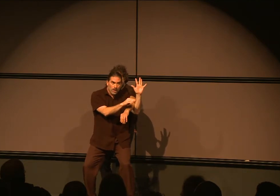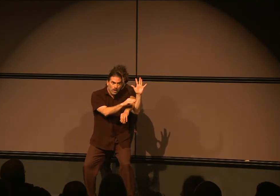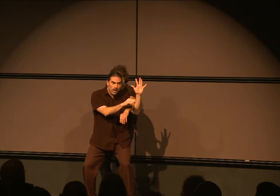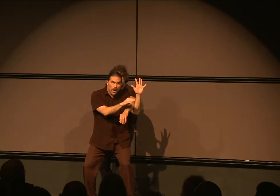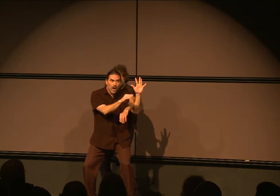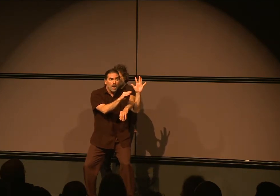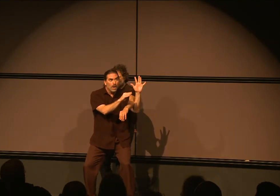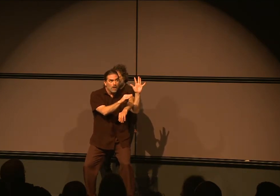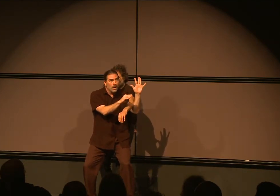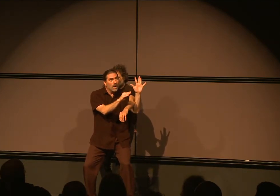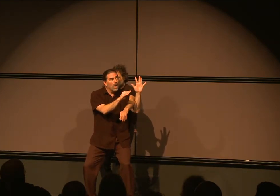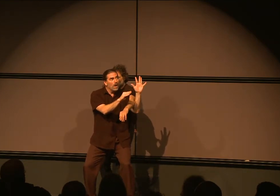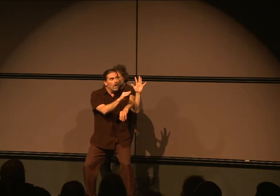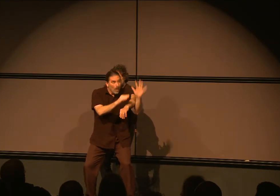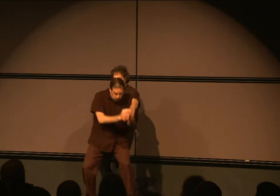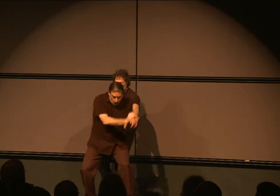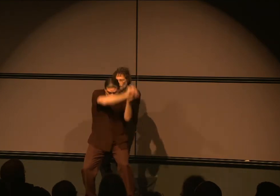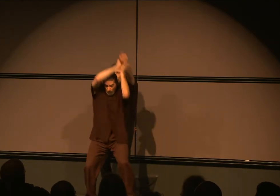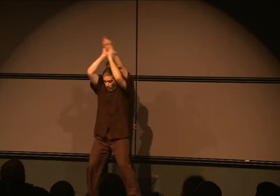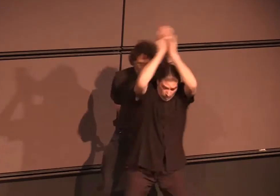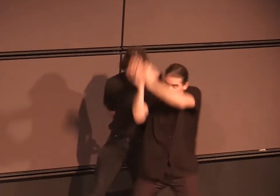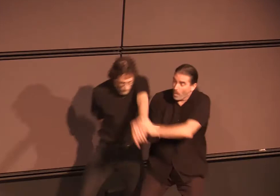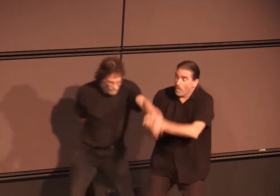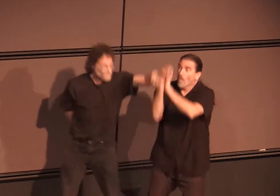He gazes up at a nearby nest.